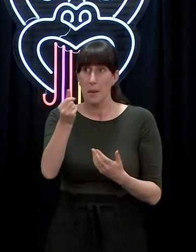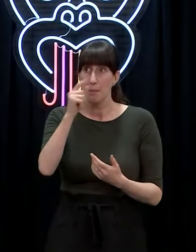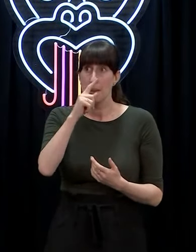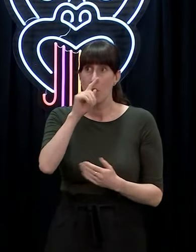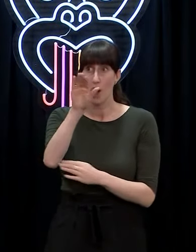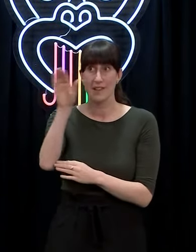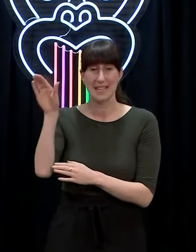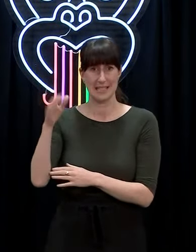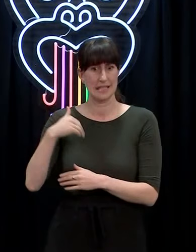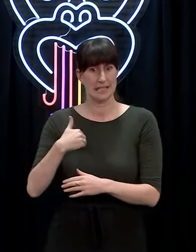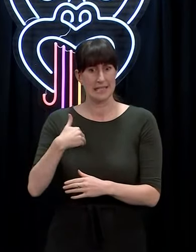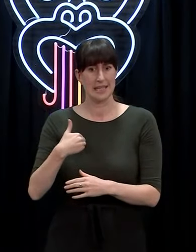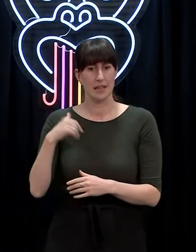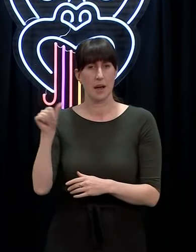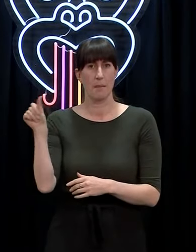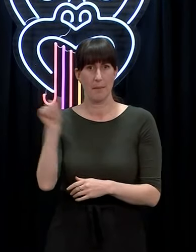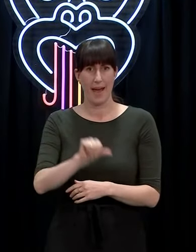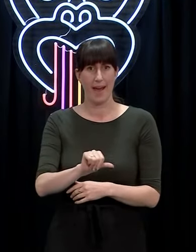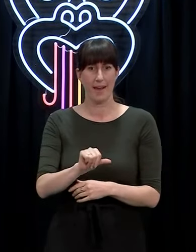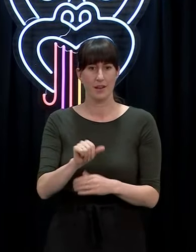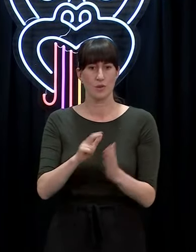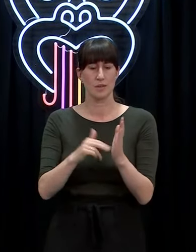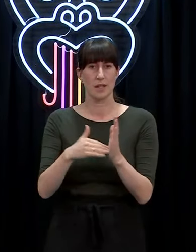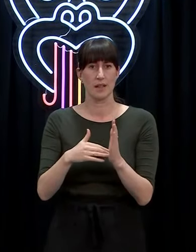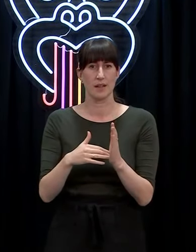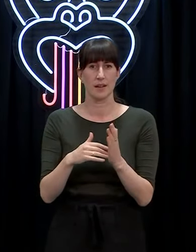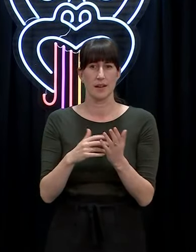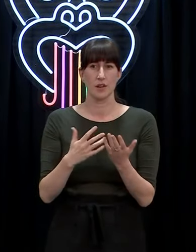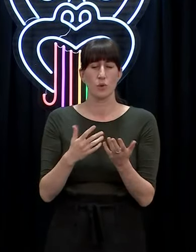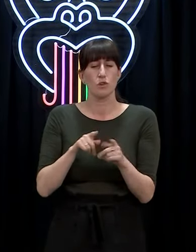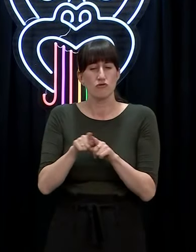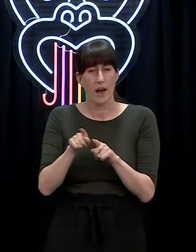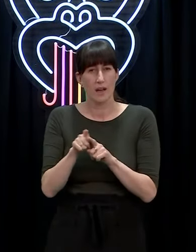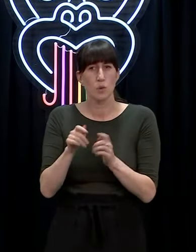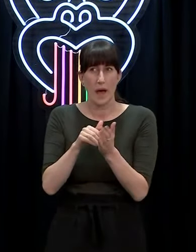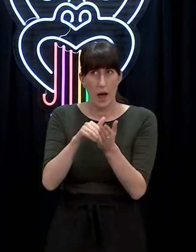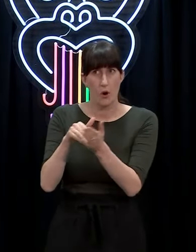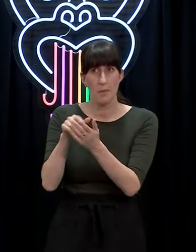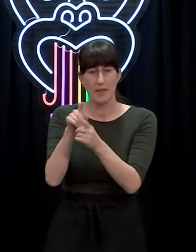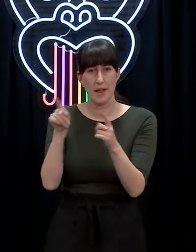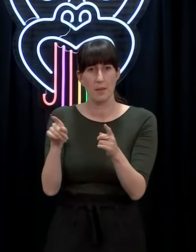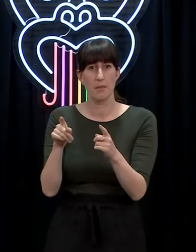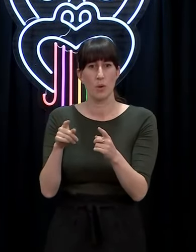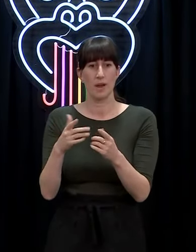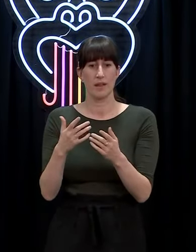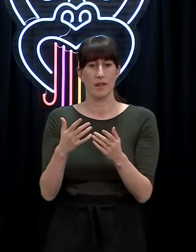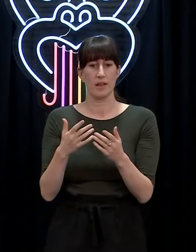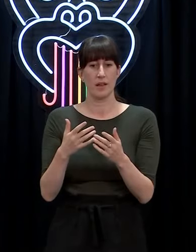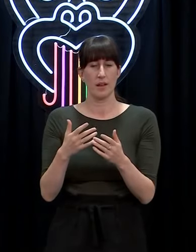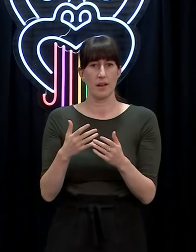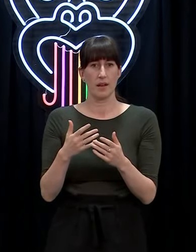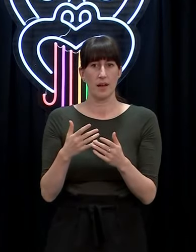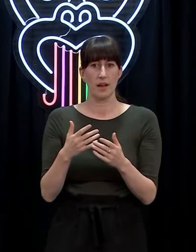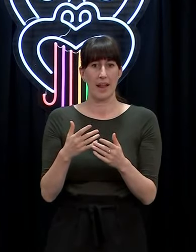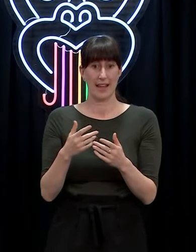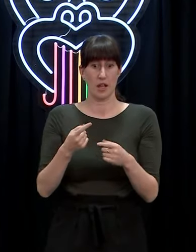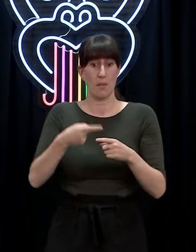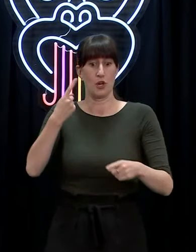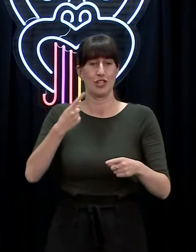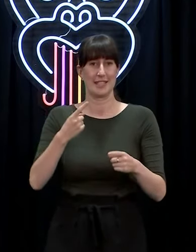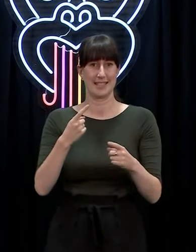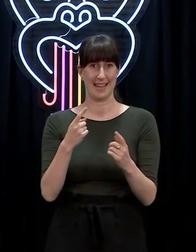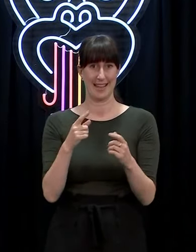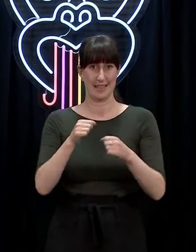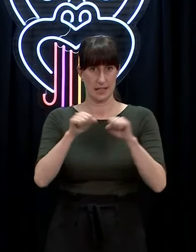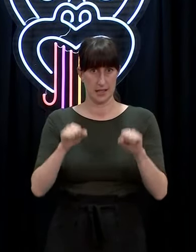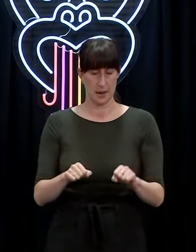is time sensitivity around that, we work very hard to try and accommodate that within the emergency allocation system. This new process